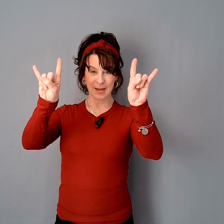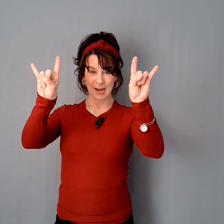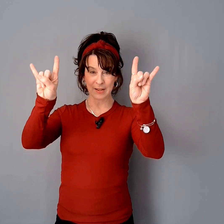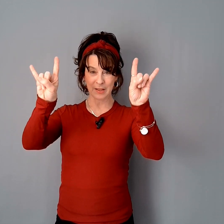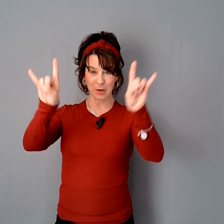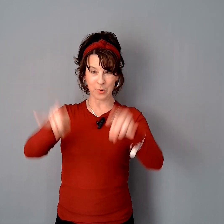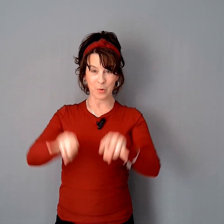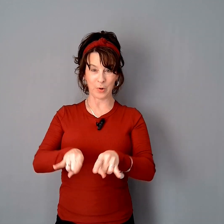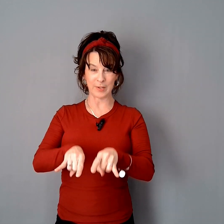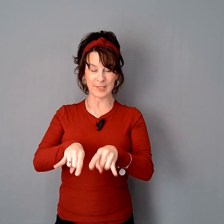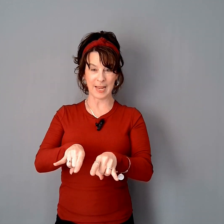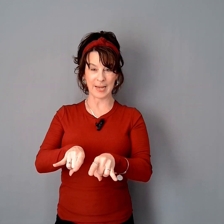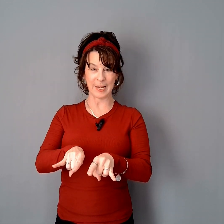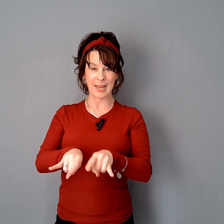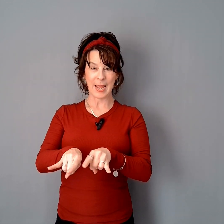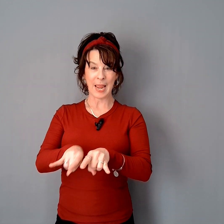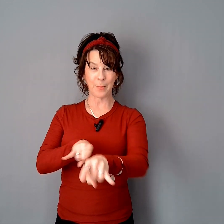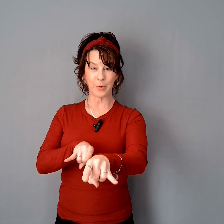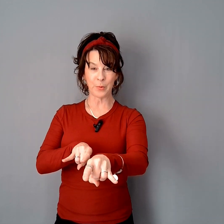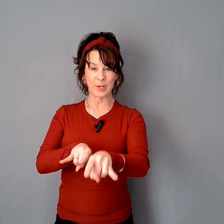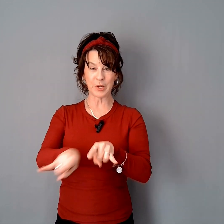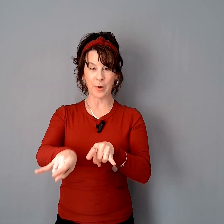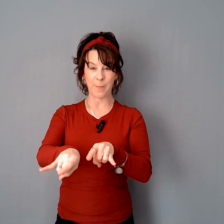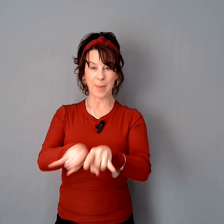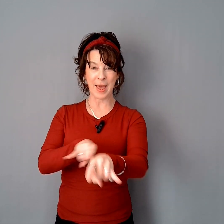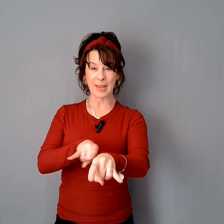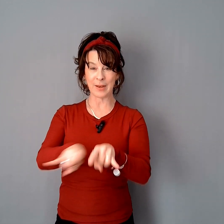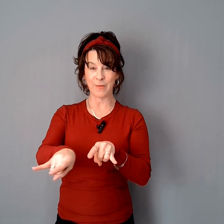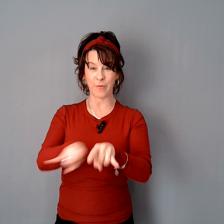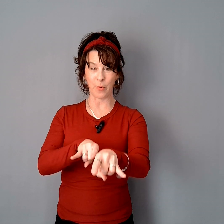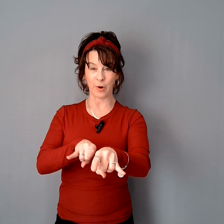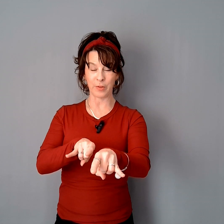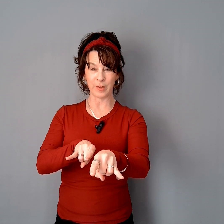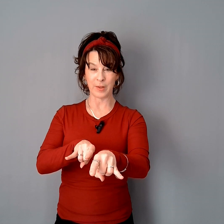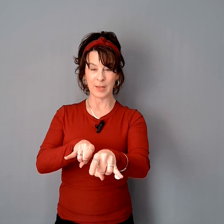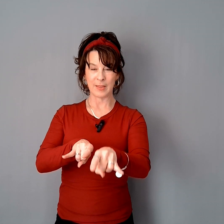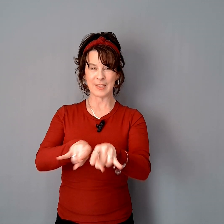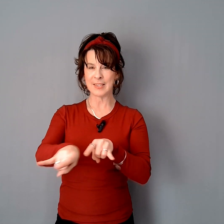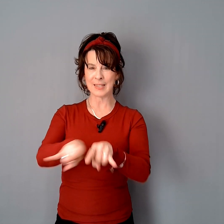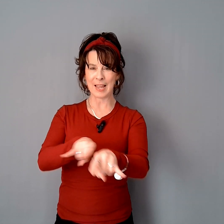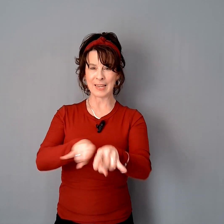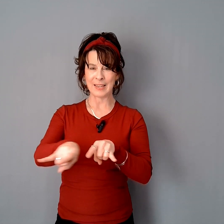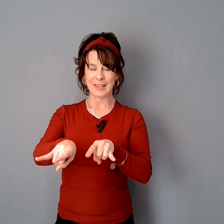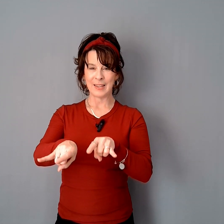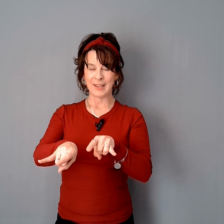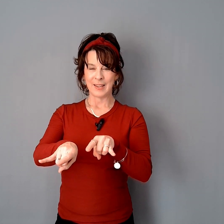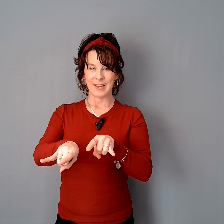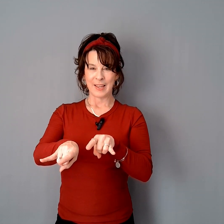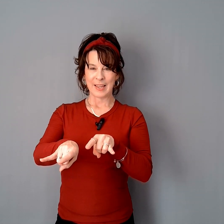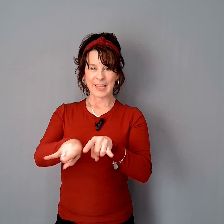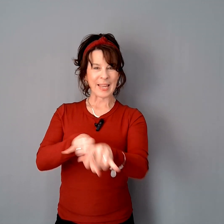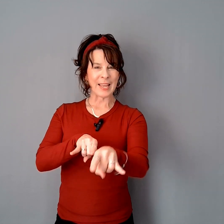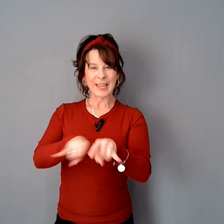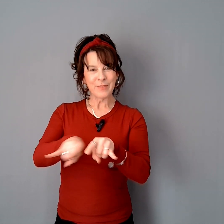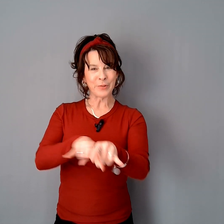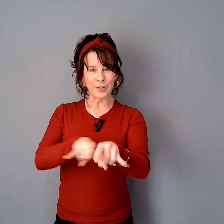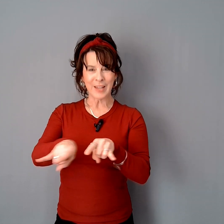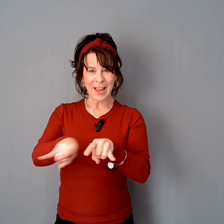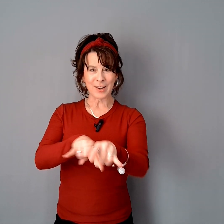like the Longhorn sign, and we're going to go back and forth. This is like evil,